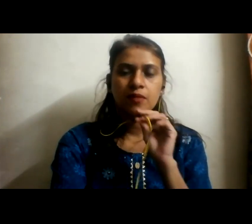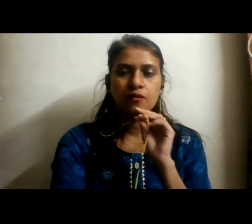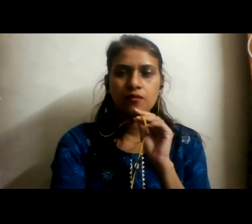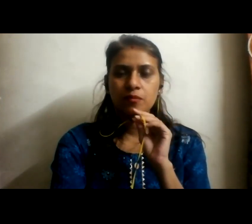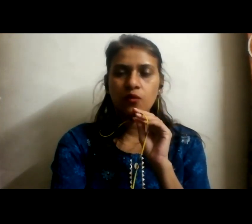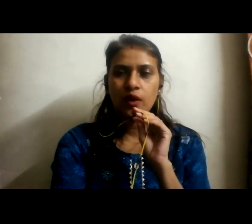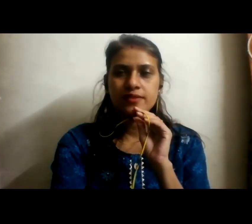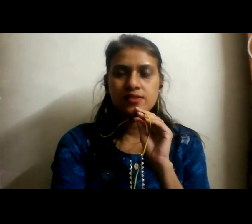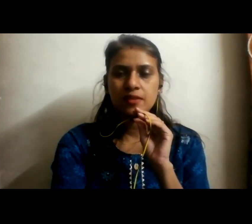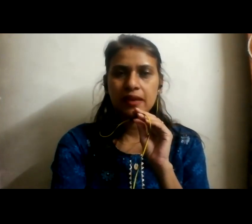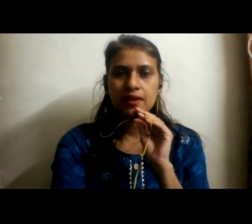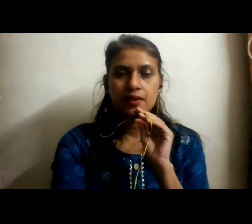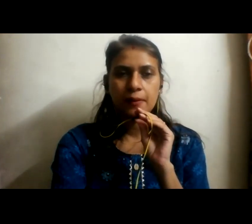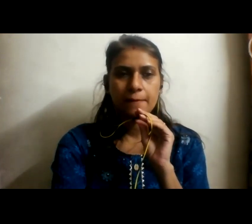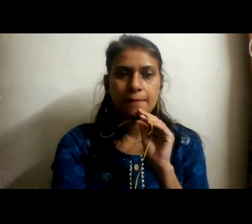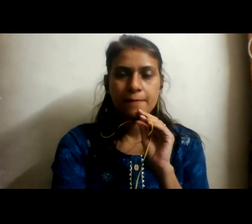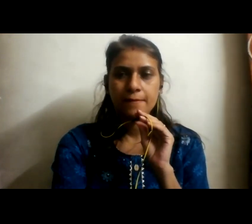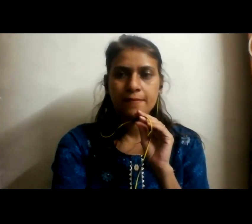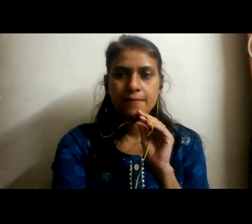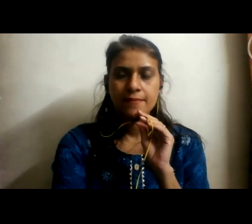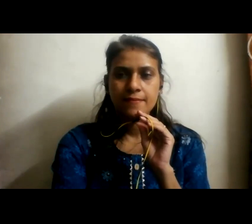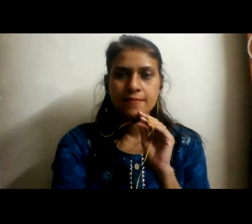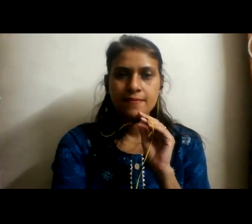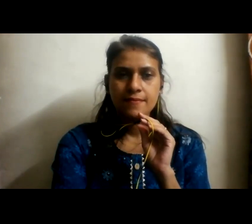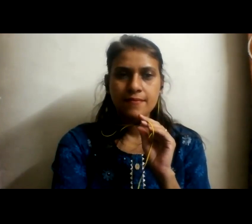Hello? My voice is still breaking.